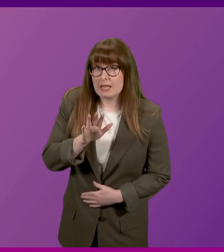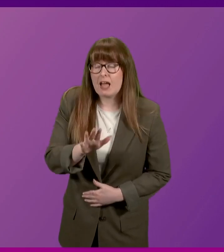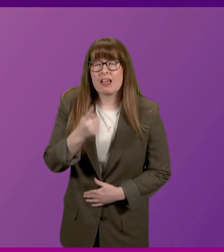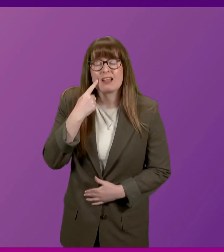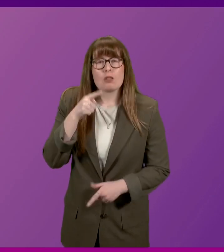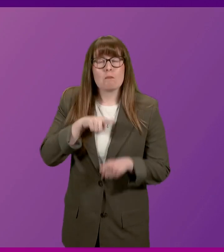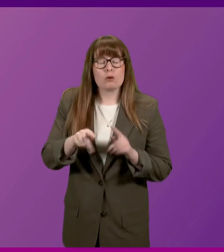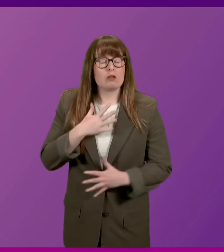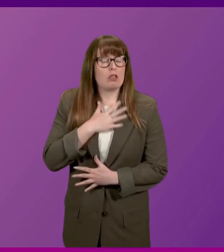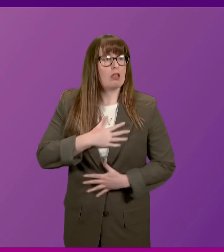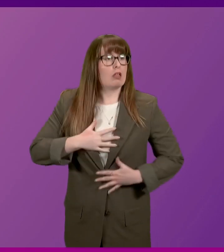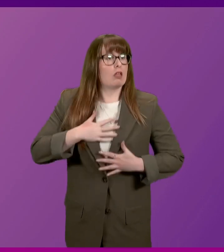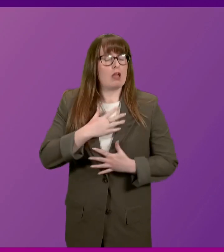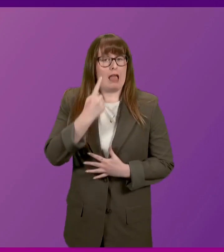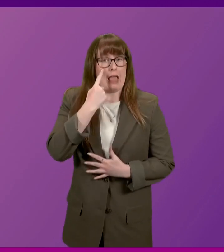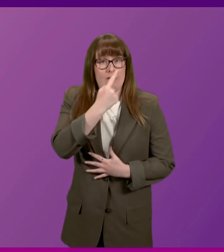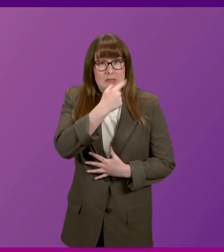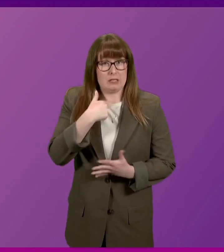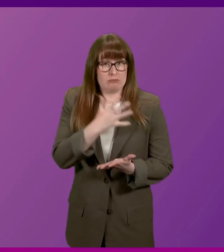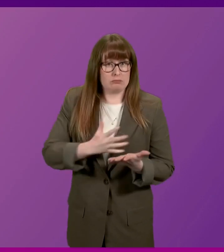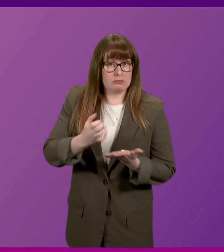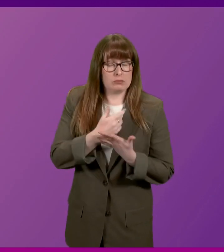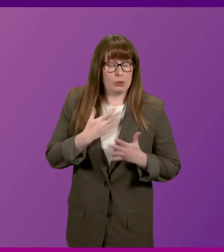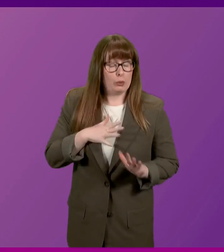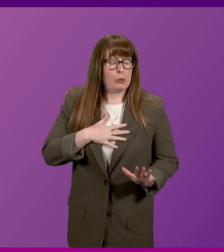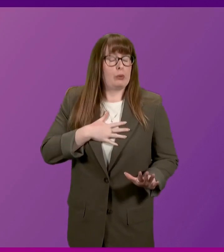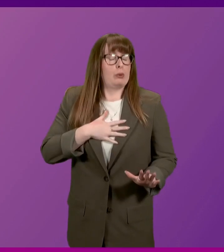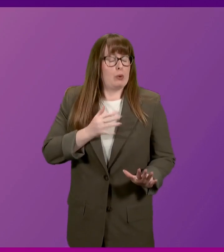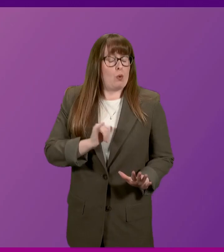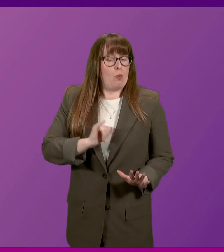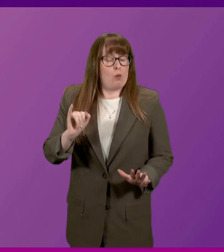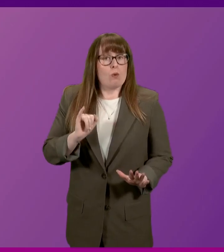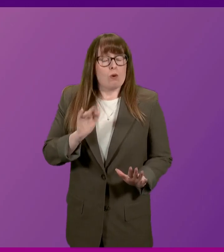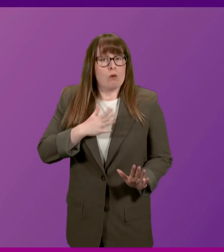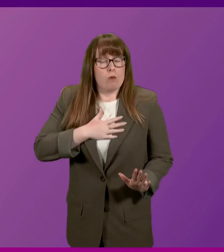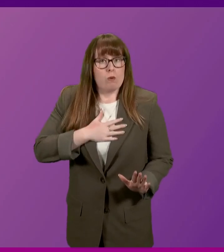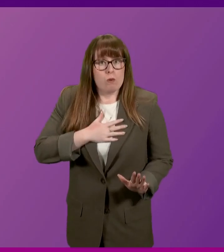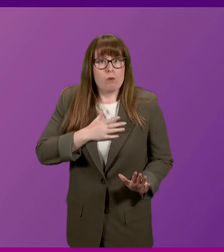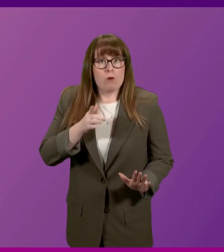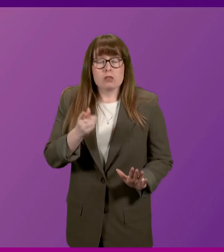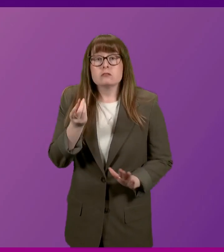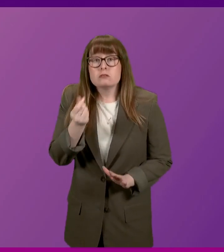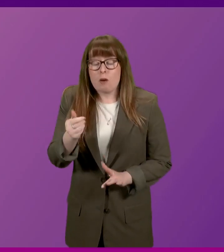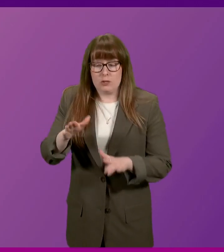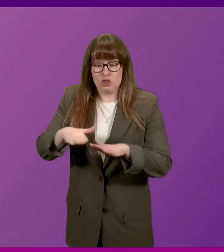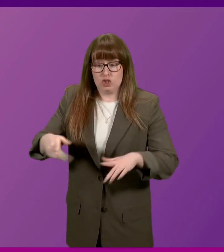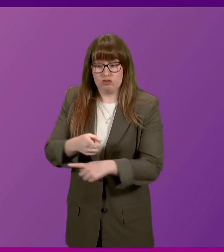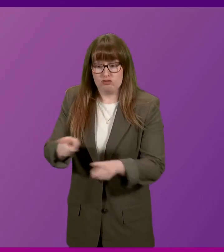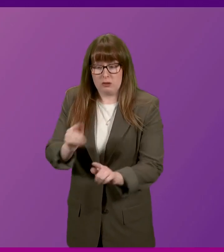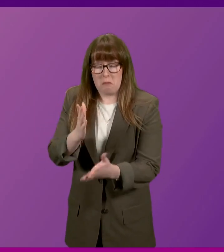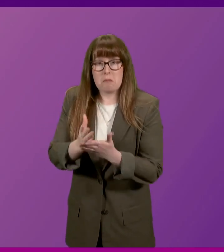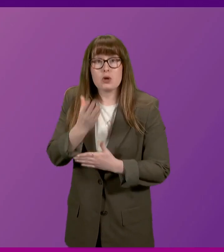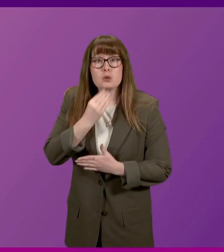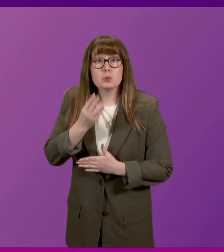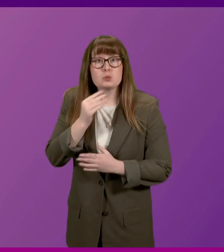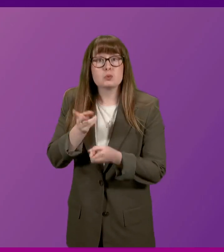most disturbing evidence that you had been presenting was the fact that some children are being used